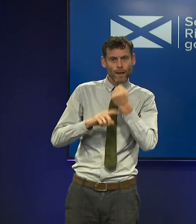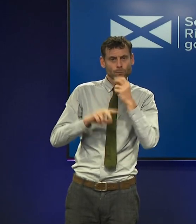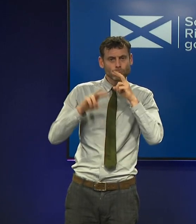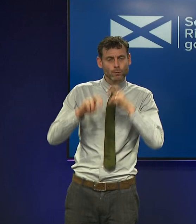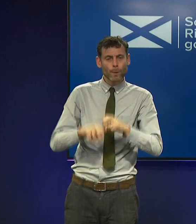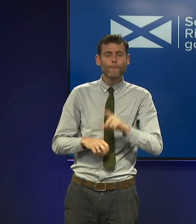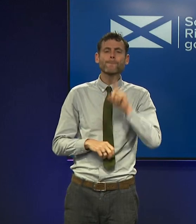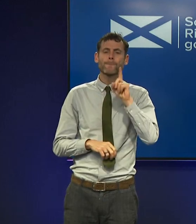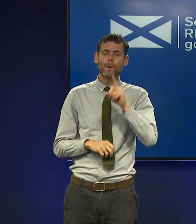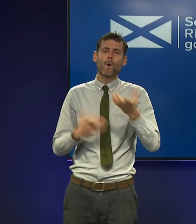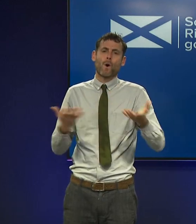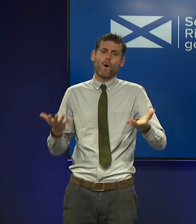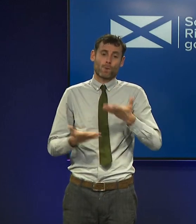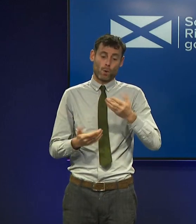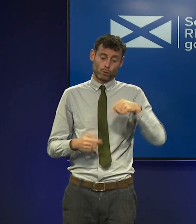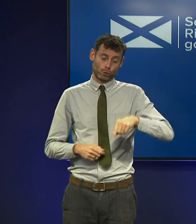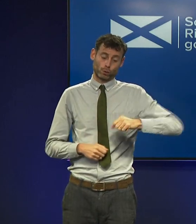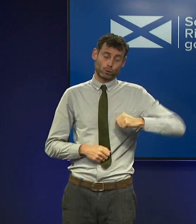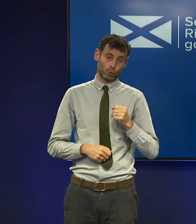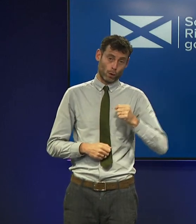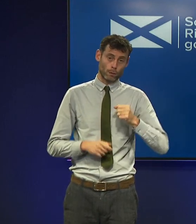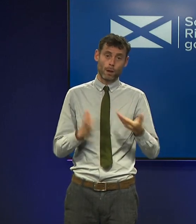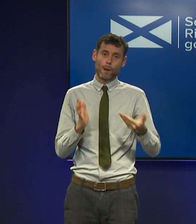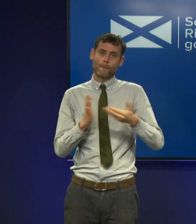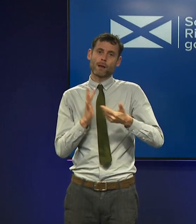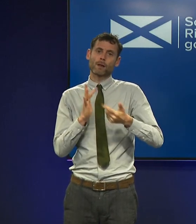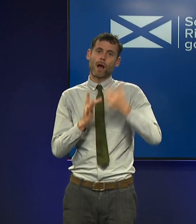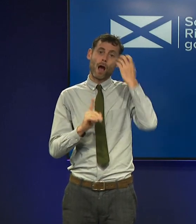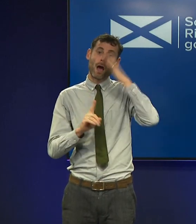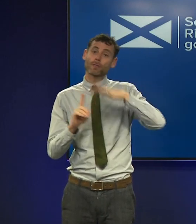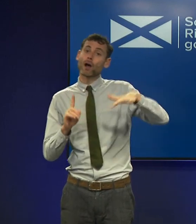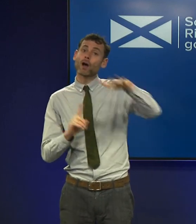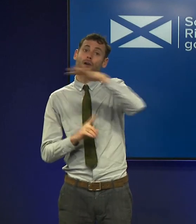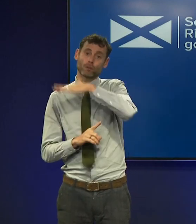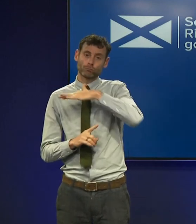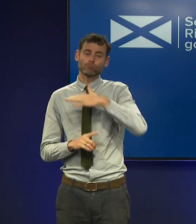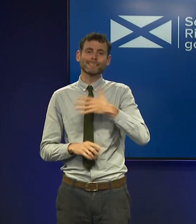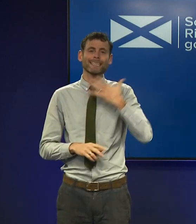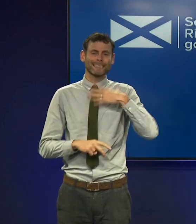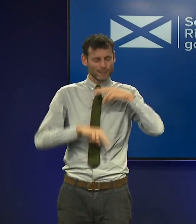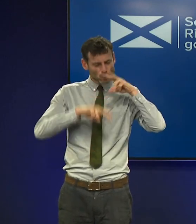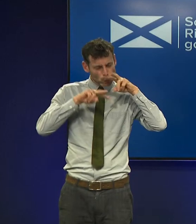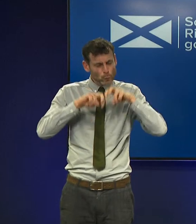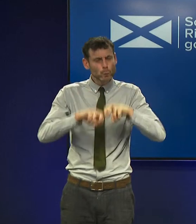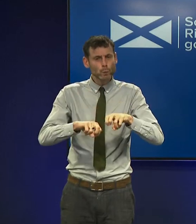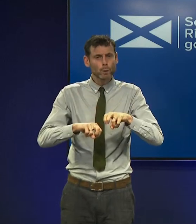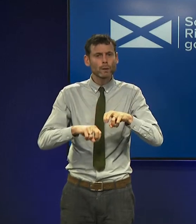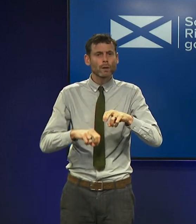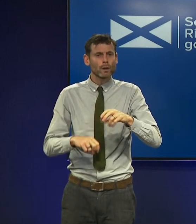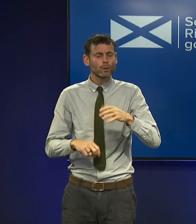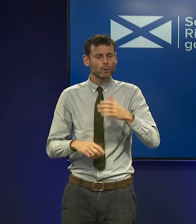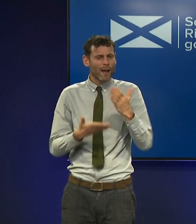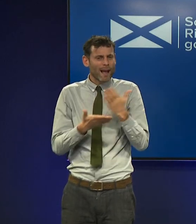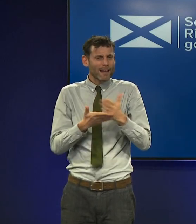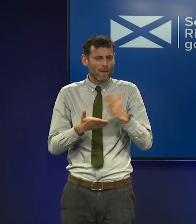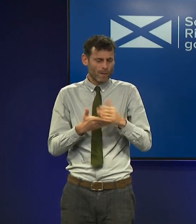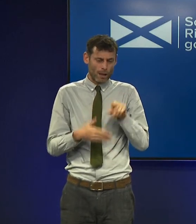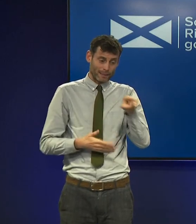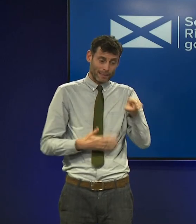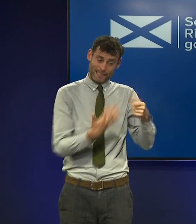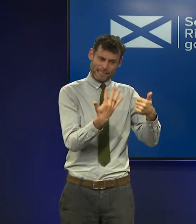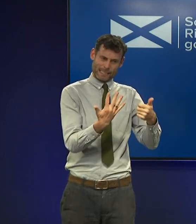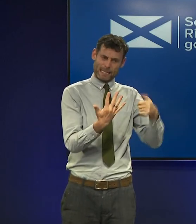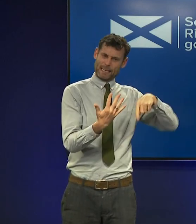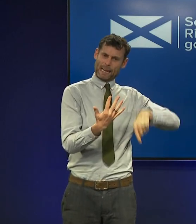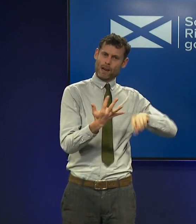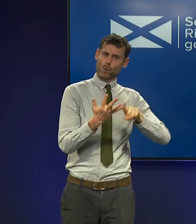all countries, to try to get as much information about how long this variant has been with us and where it might have been spreading.